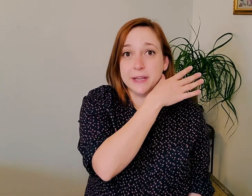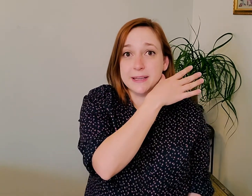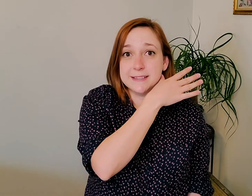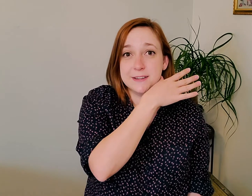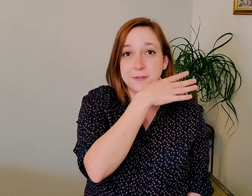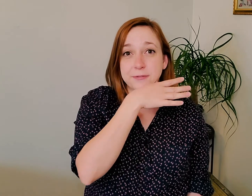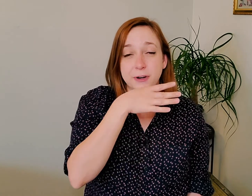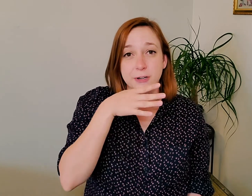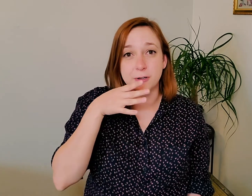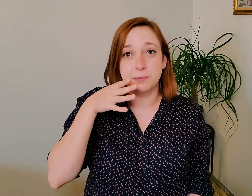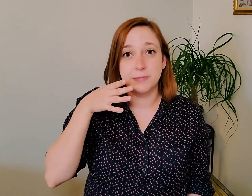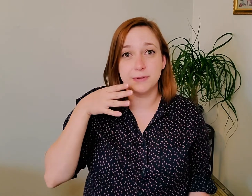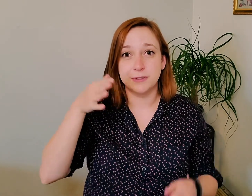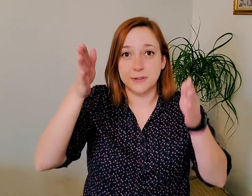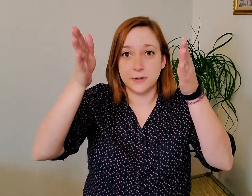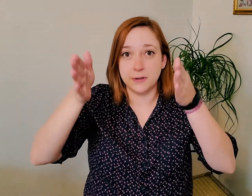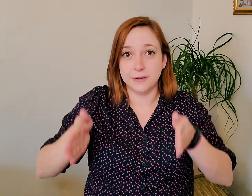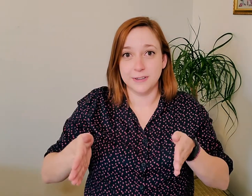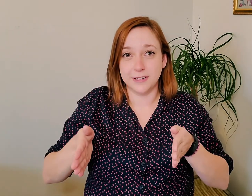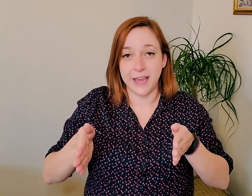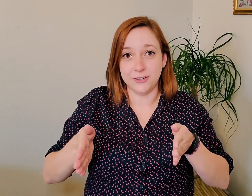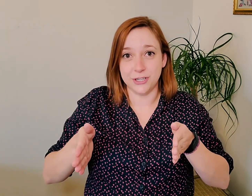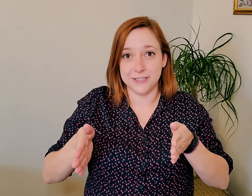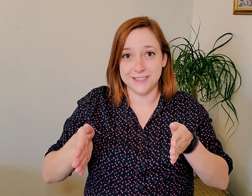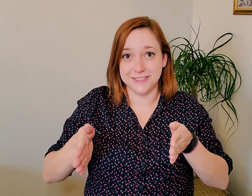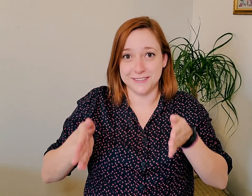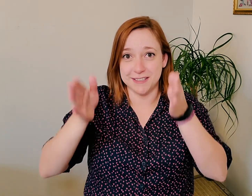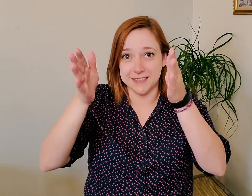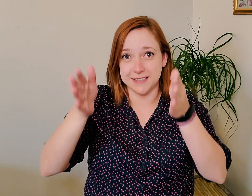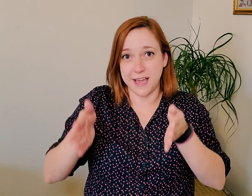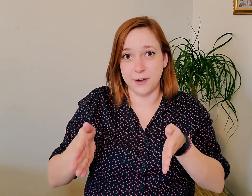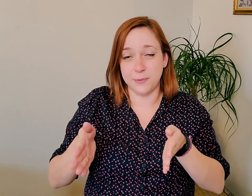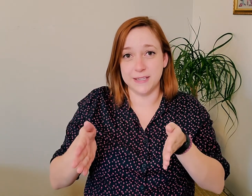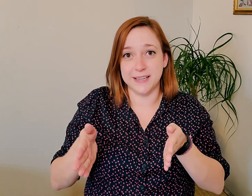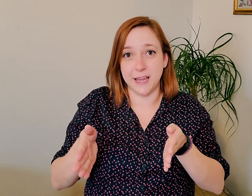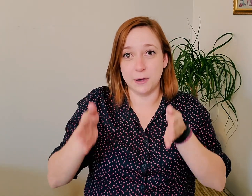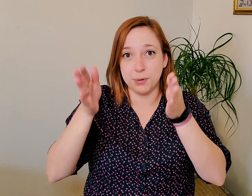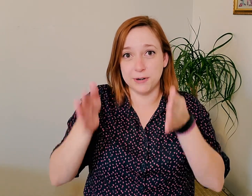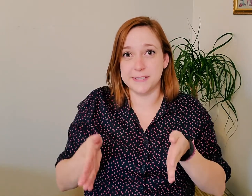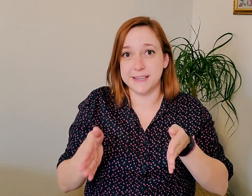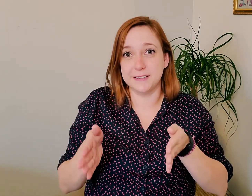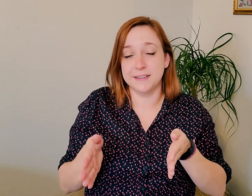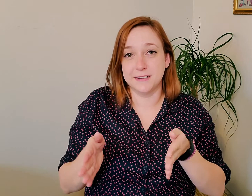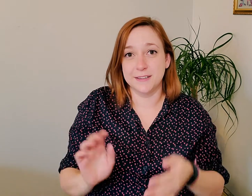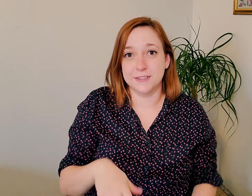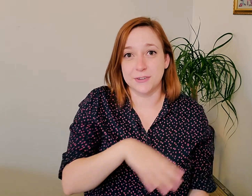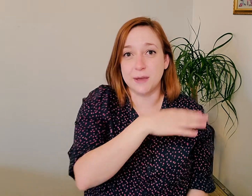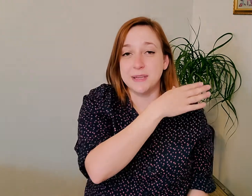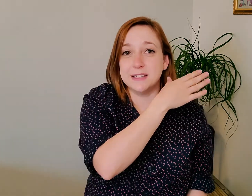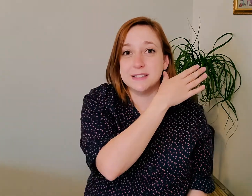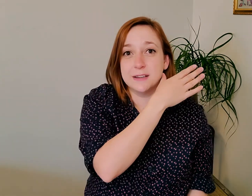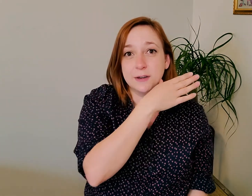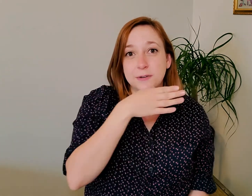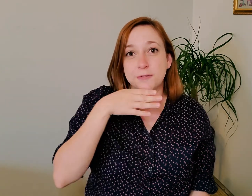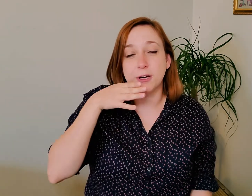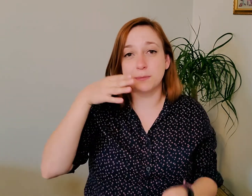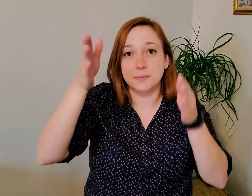this. Farm agent. This is how we say a person. So that means